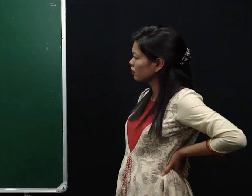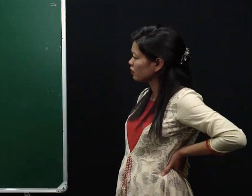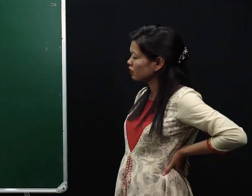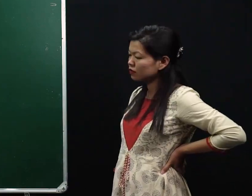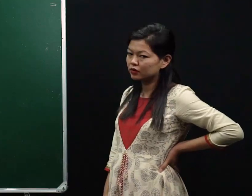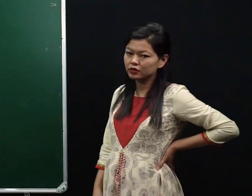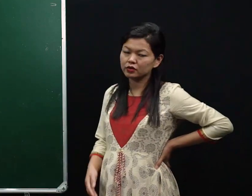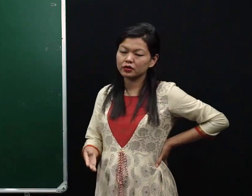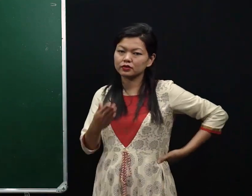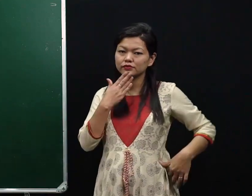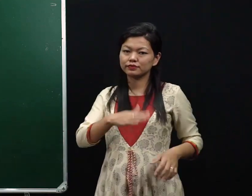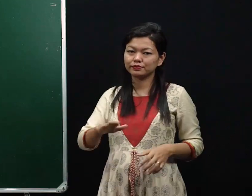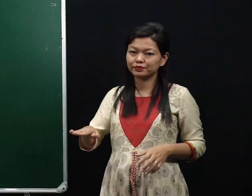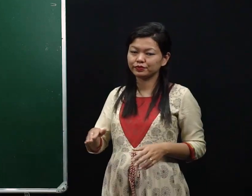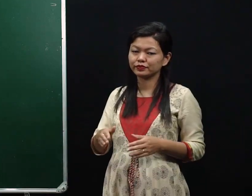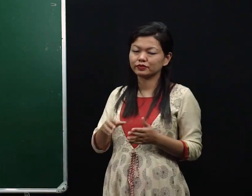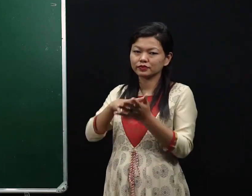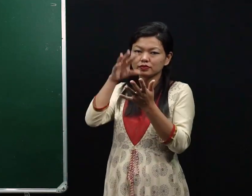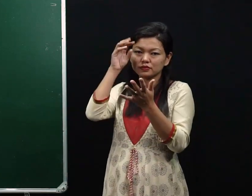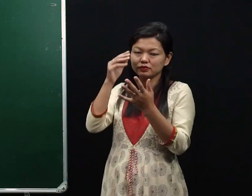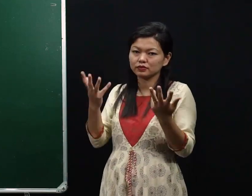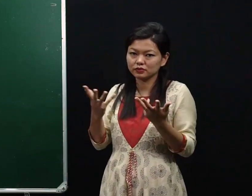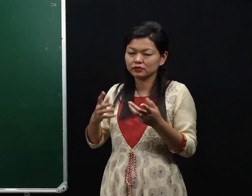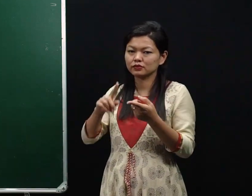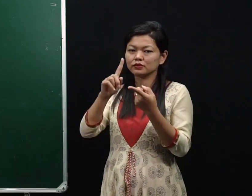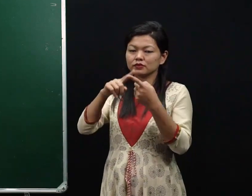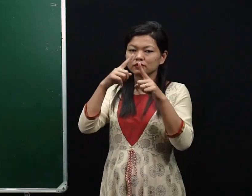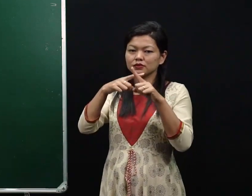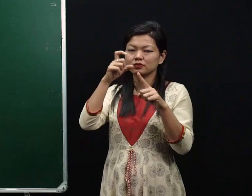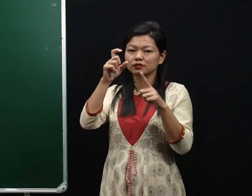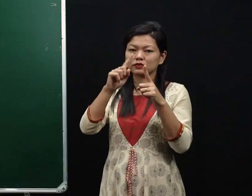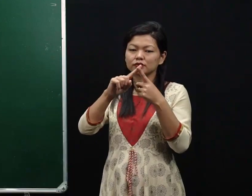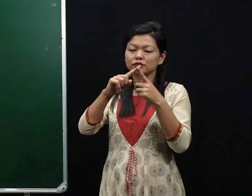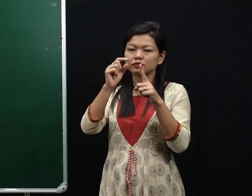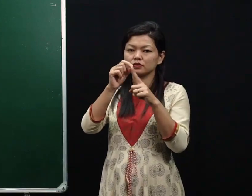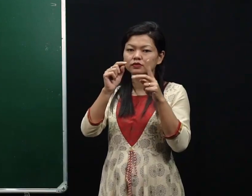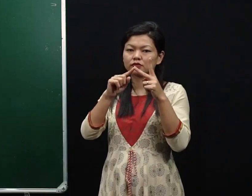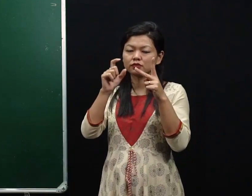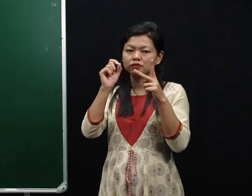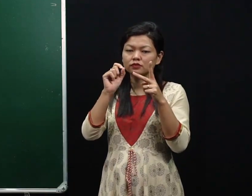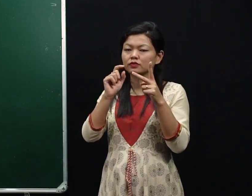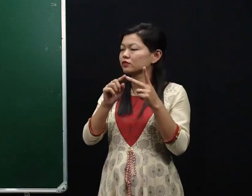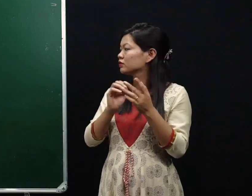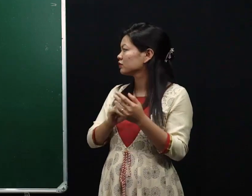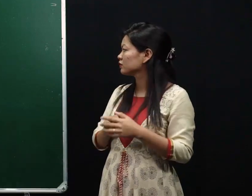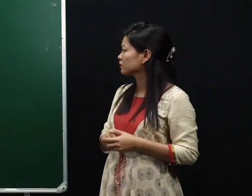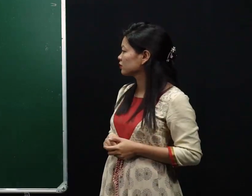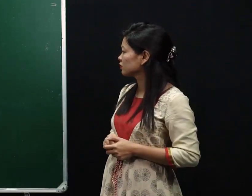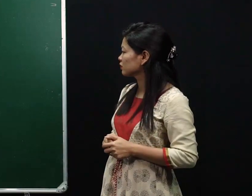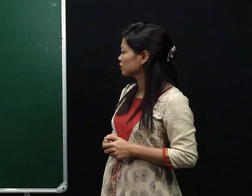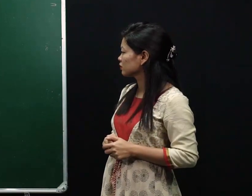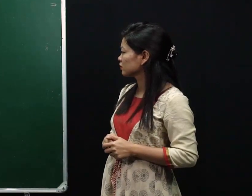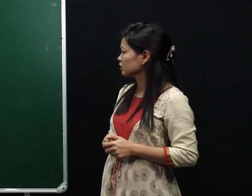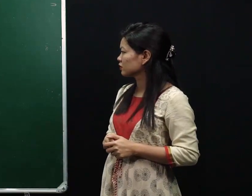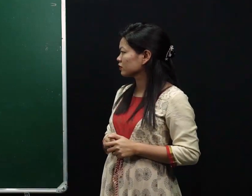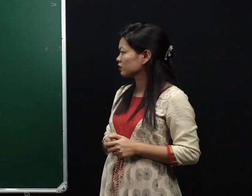Okay, so students, now we'll study about exception. Okay, now under this exception, let us study. Now you